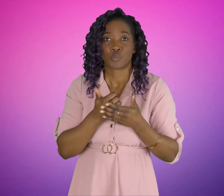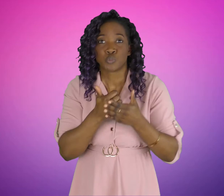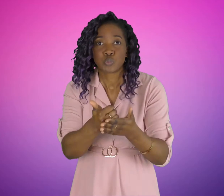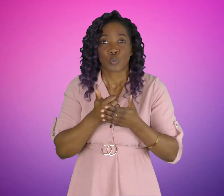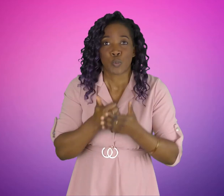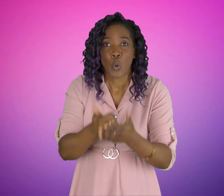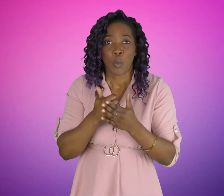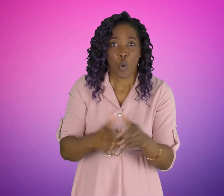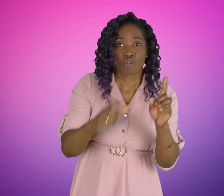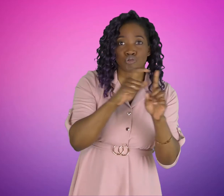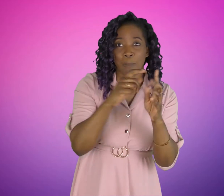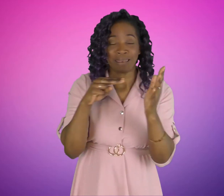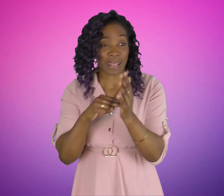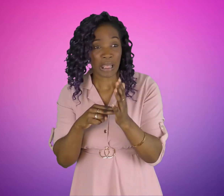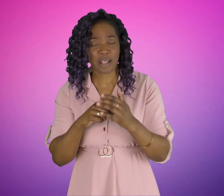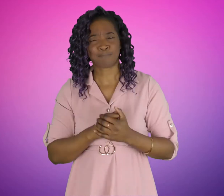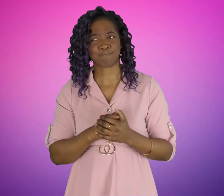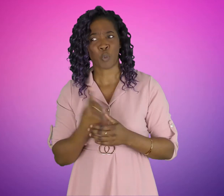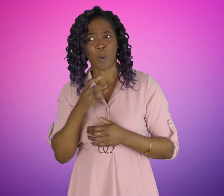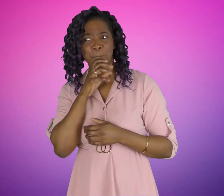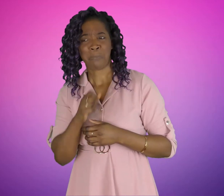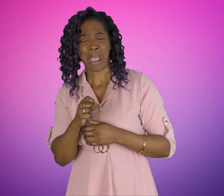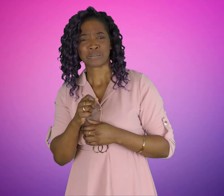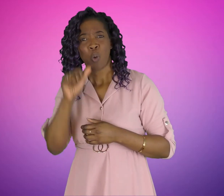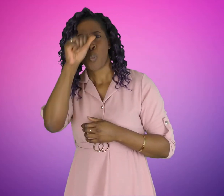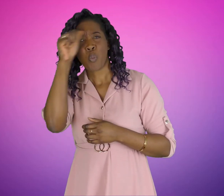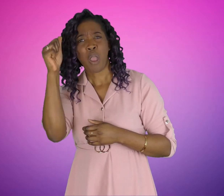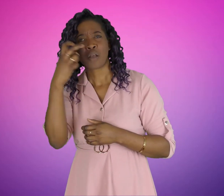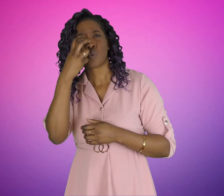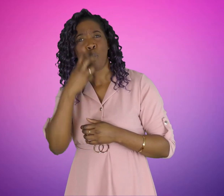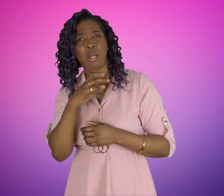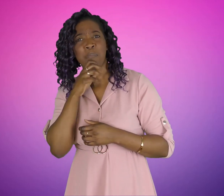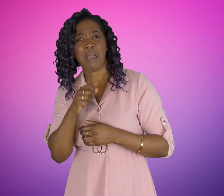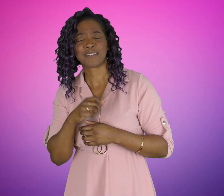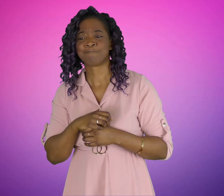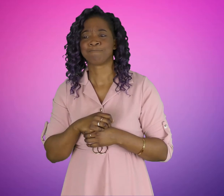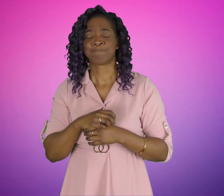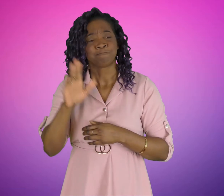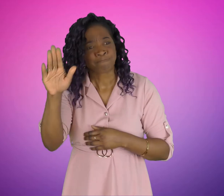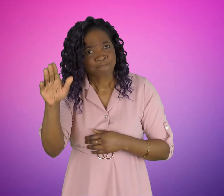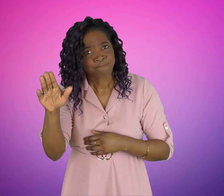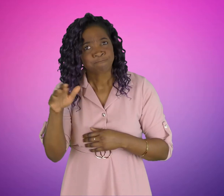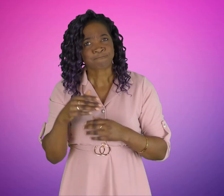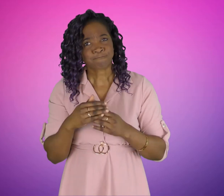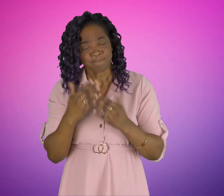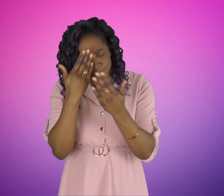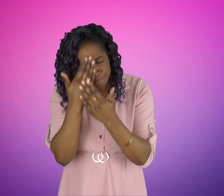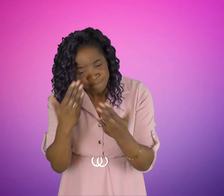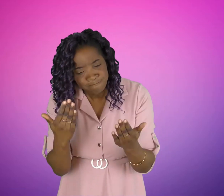goings, a wise old sage tried to get the Emperor's attention. Your Excellency, can I offer you some